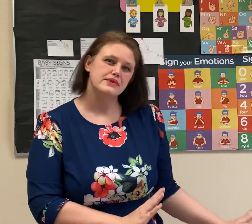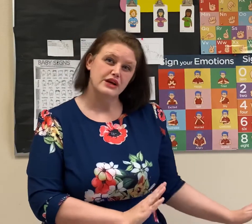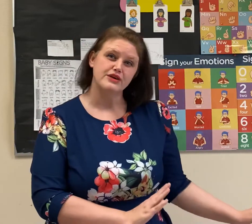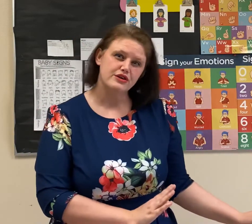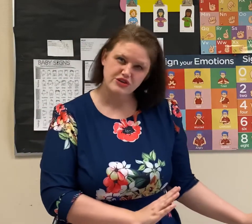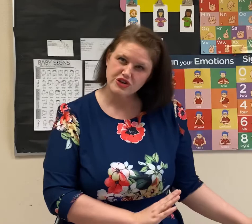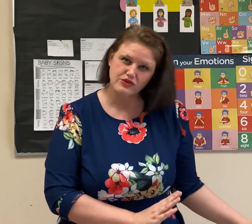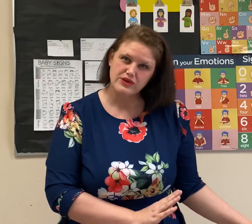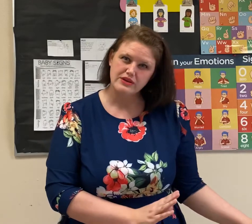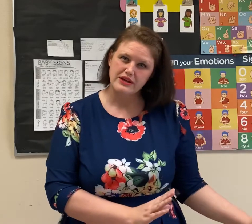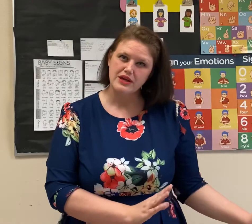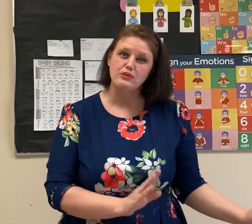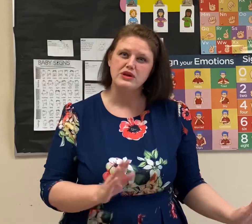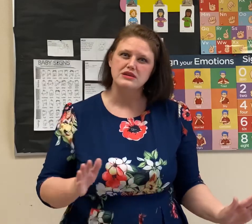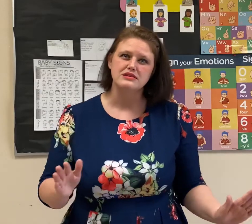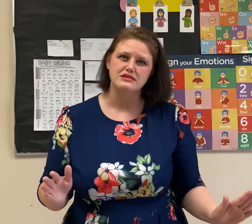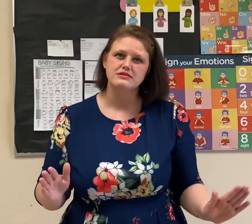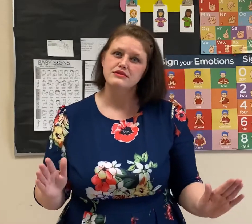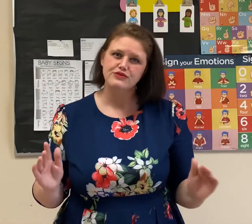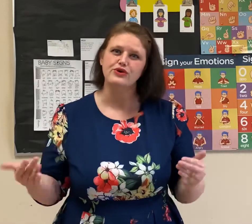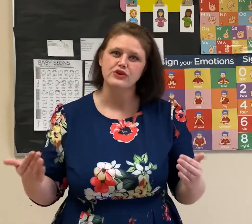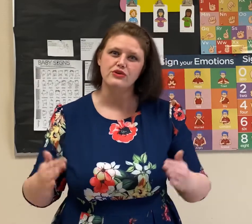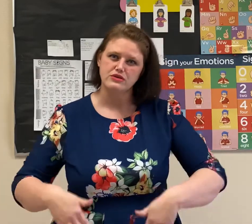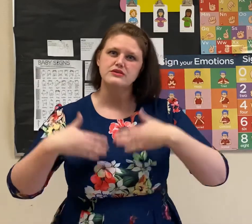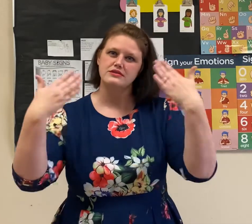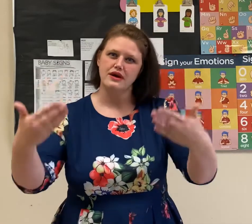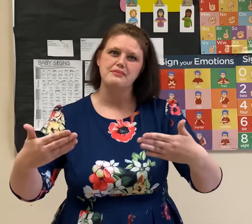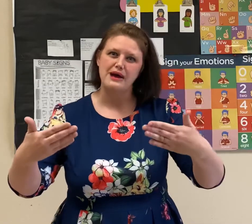younger children, and one is for adults. I'm happy.